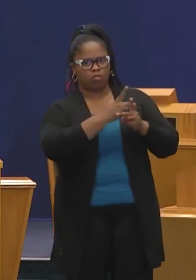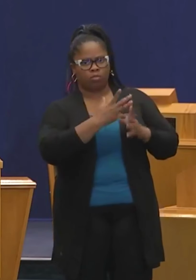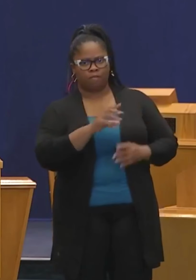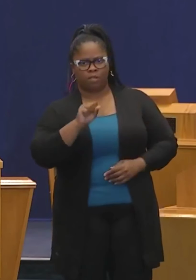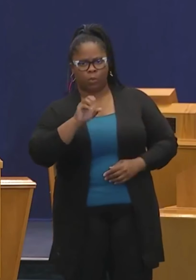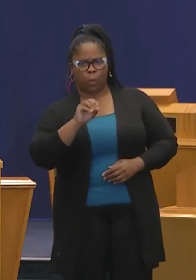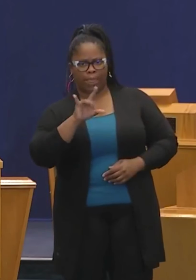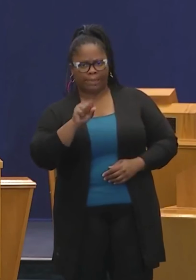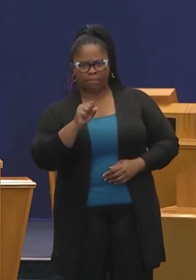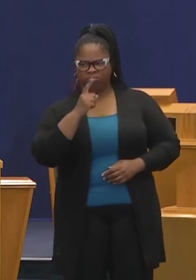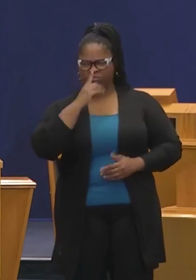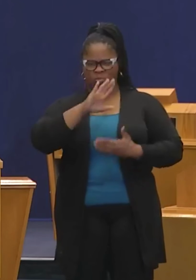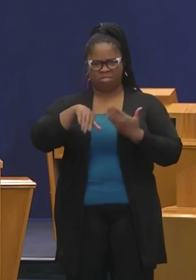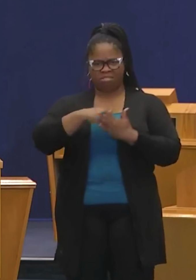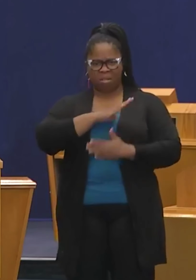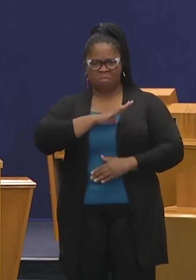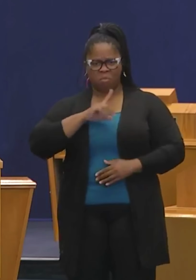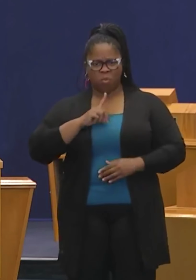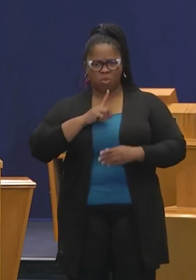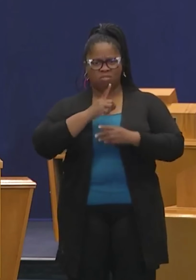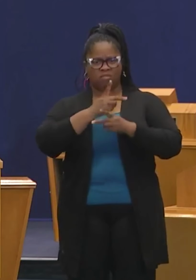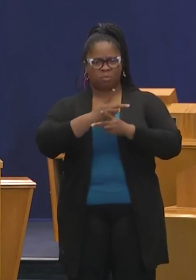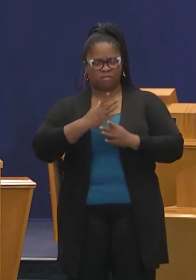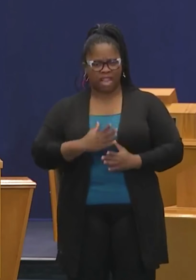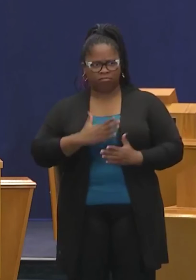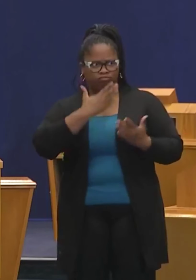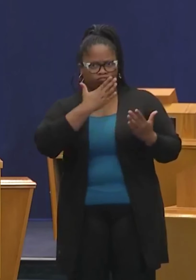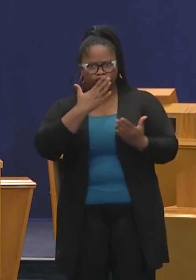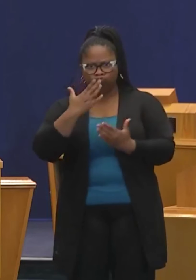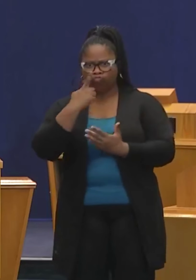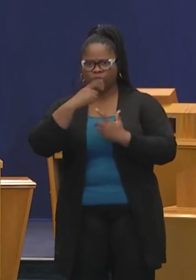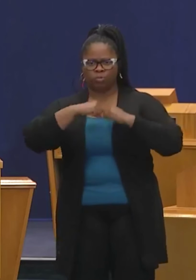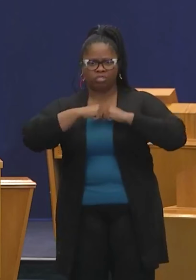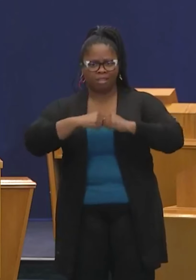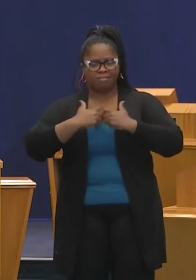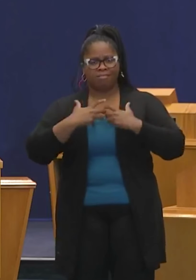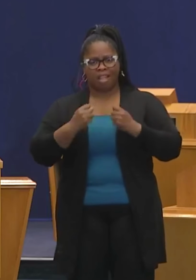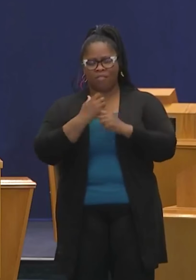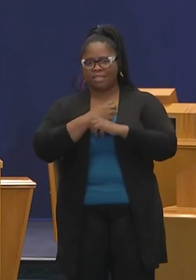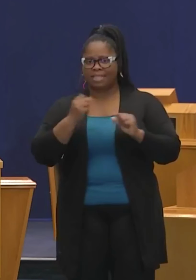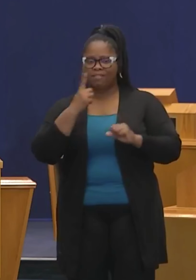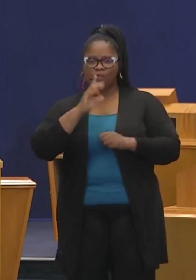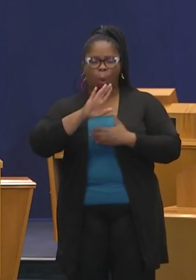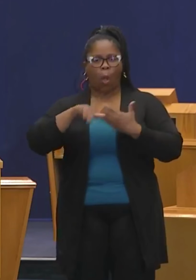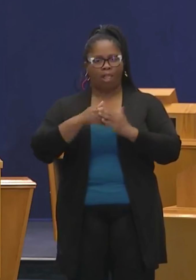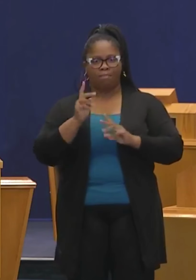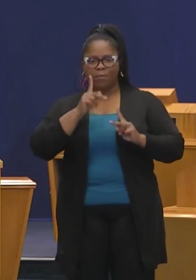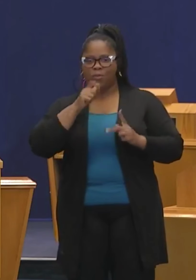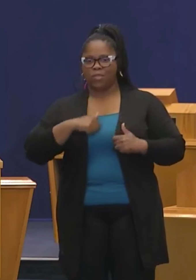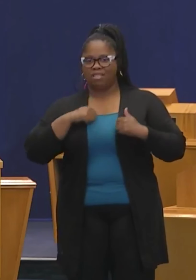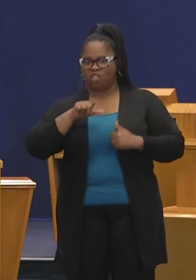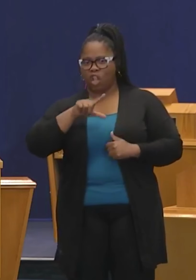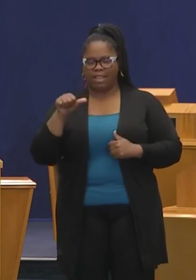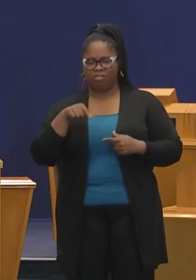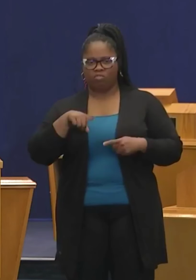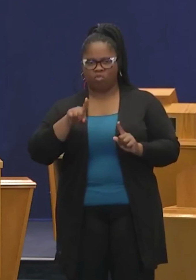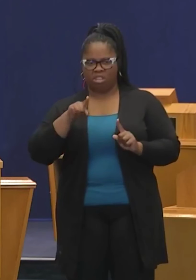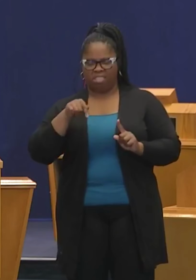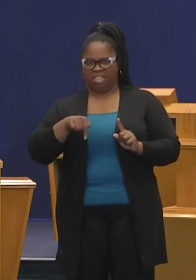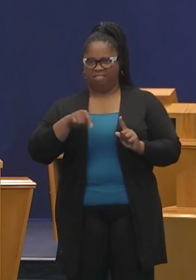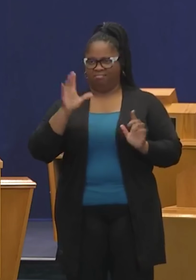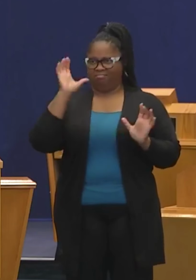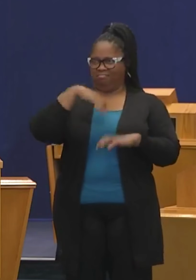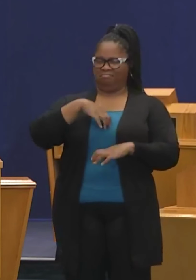Solis and to the entire board of supervisors for protecting the health and safety of all Angelinos during this unprecedented